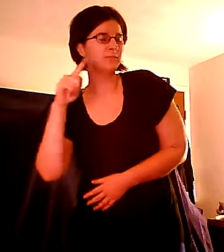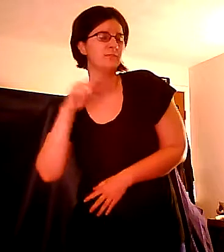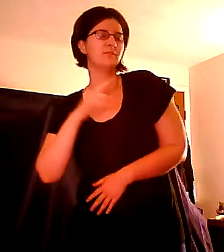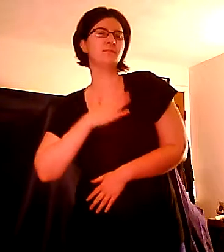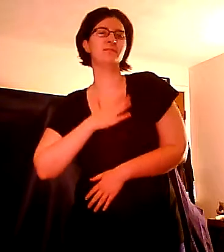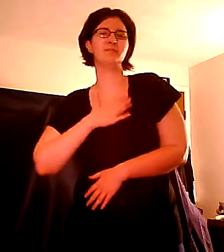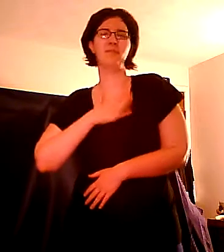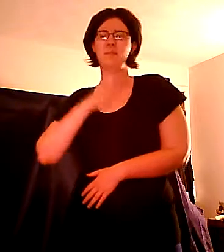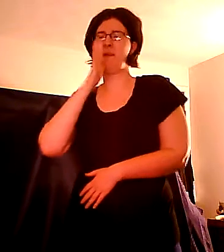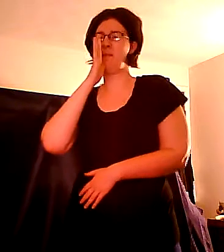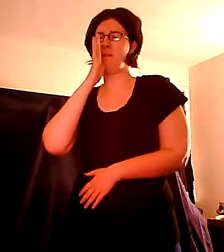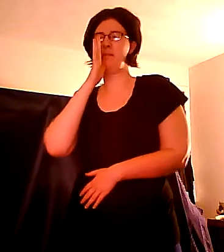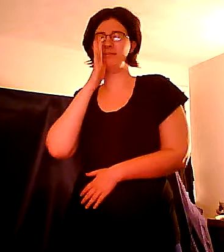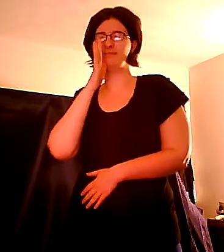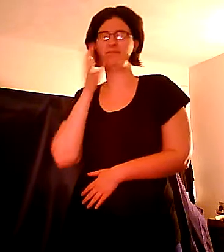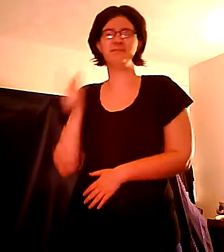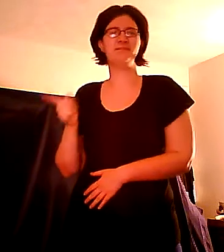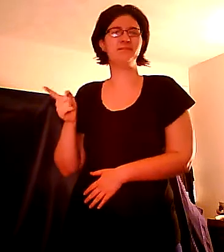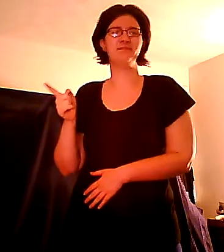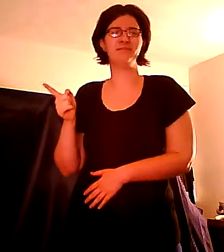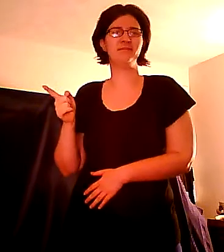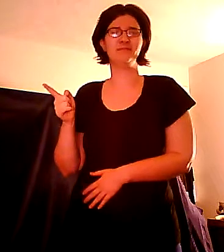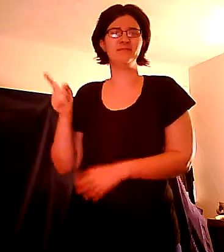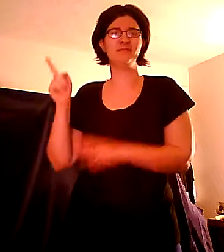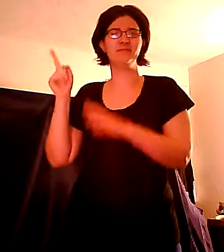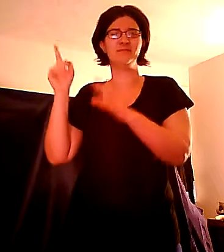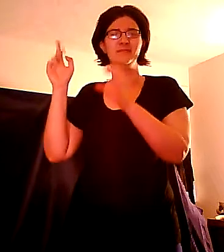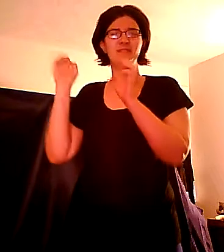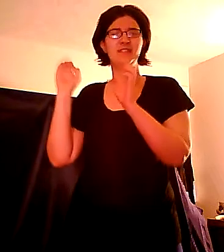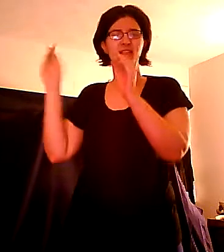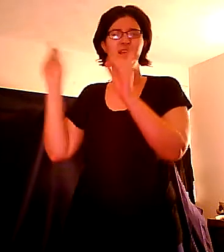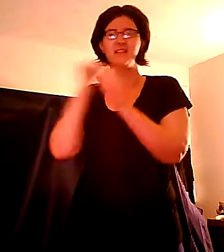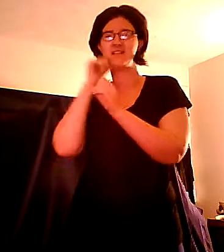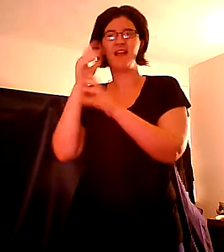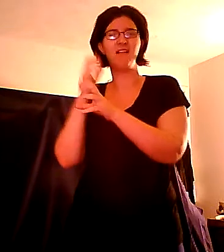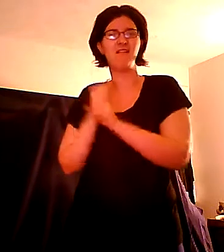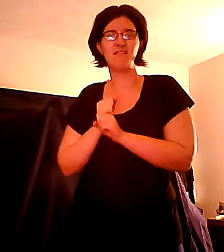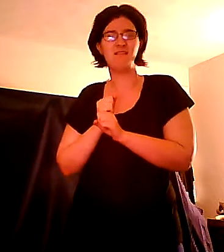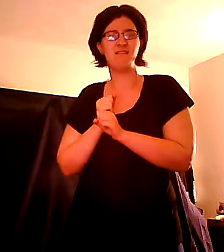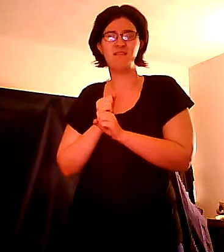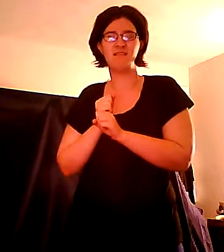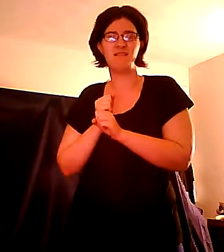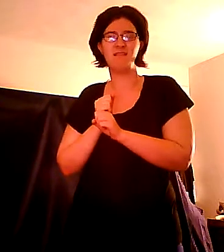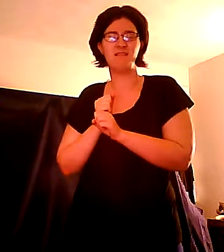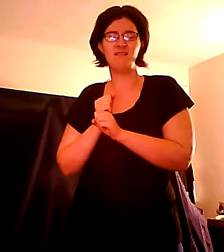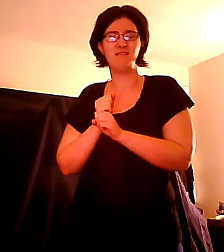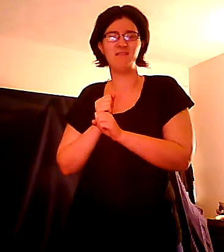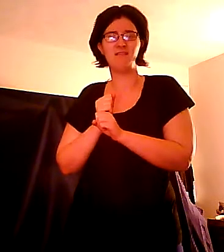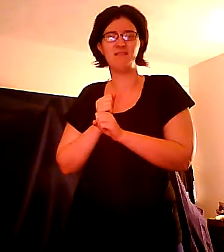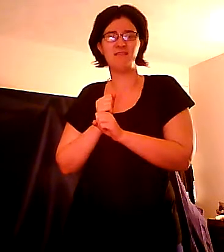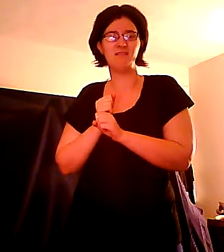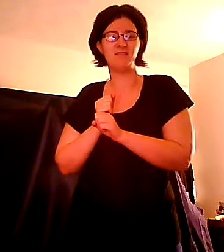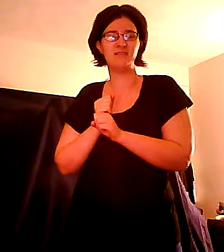education. And she constantly reminded me and my siblings that she never wanted us to live the life she was